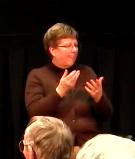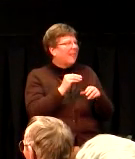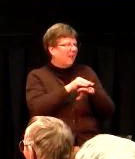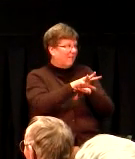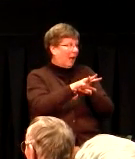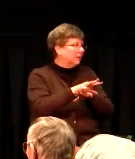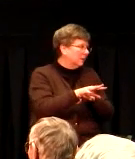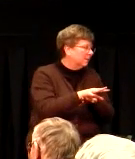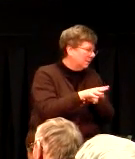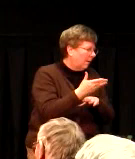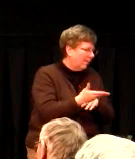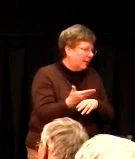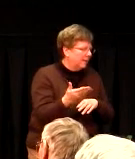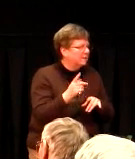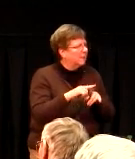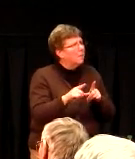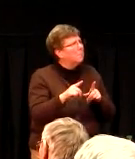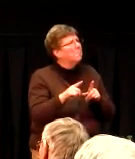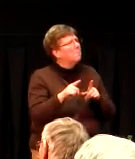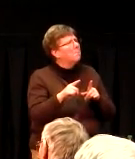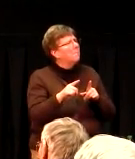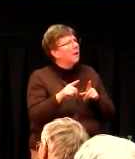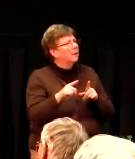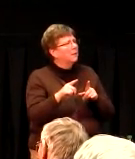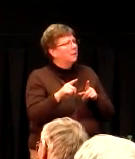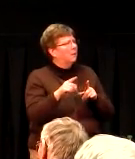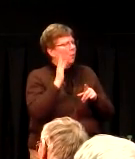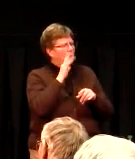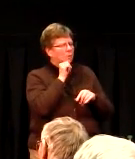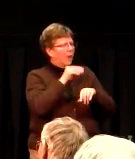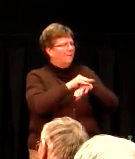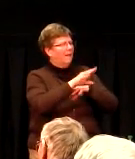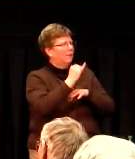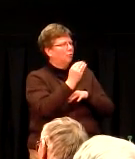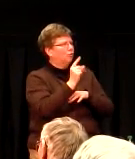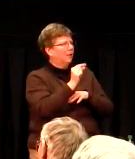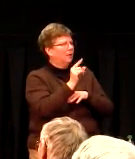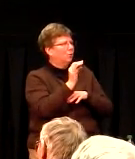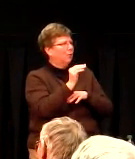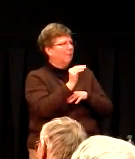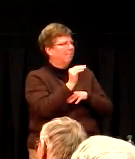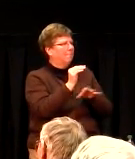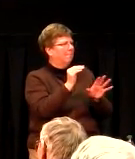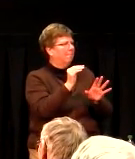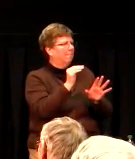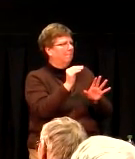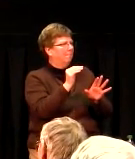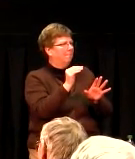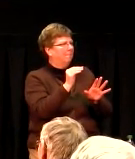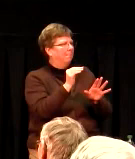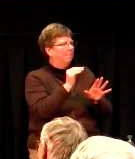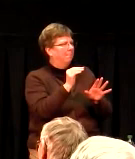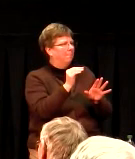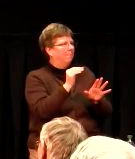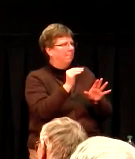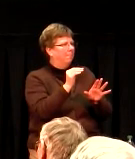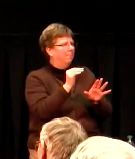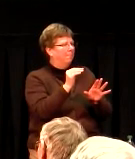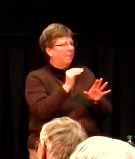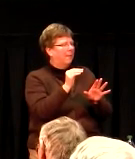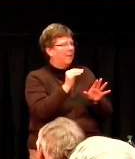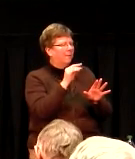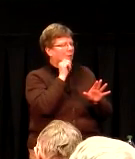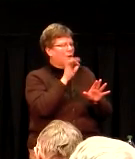affect things, but not necessarily where the jet stream is. We don't see that much interference between the